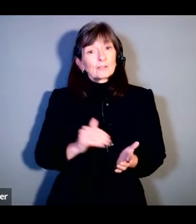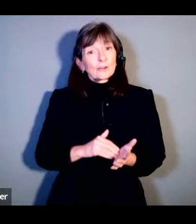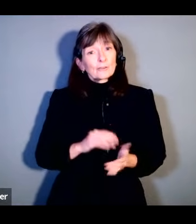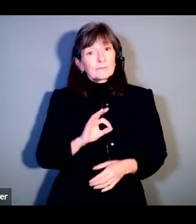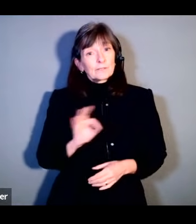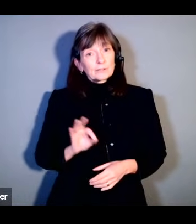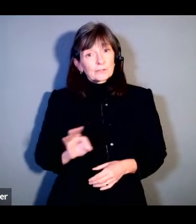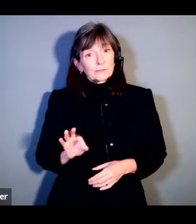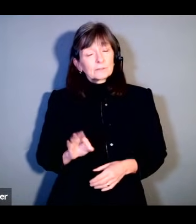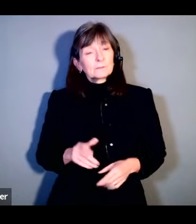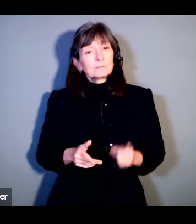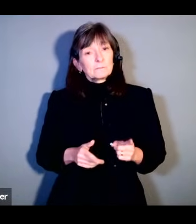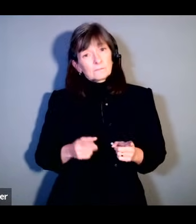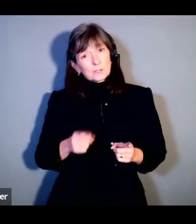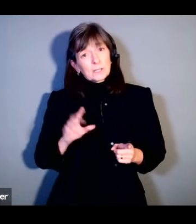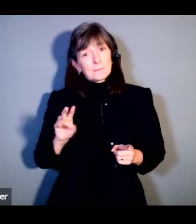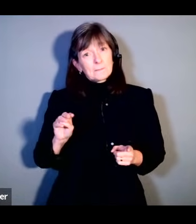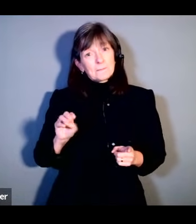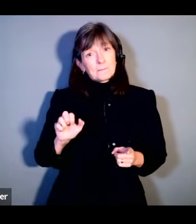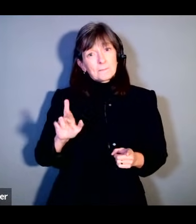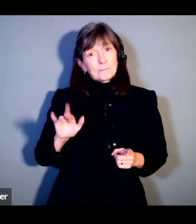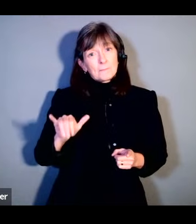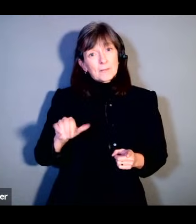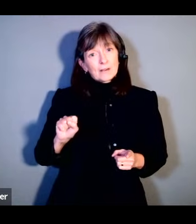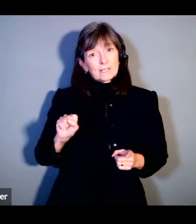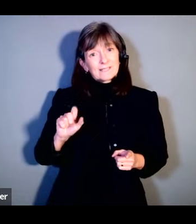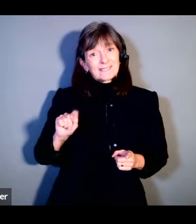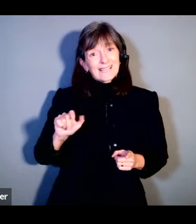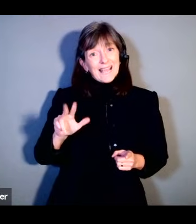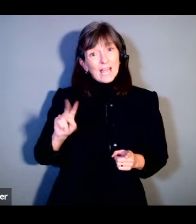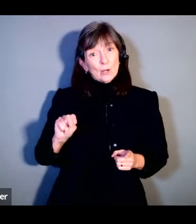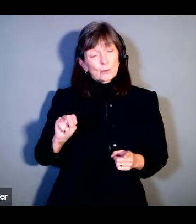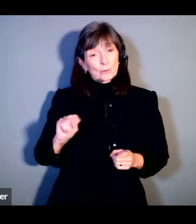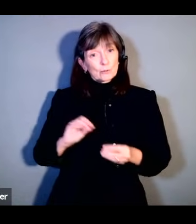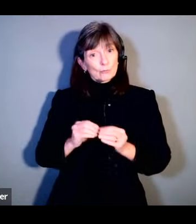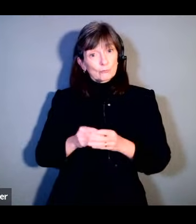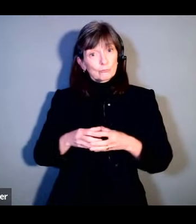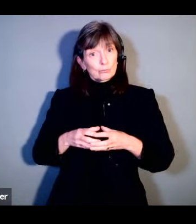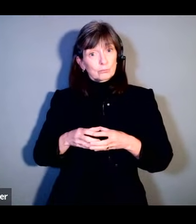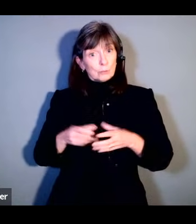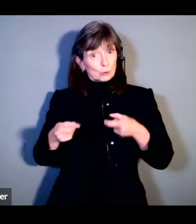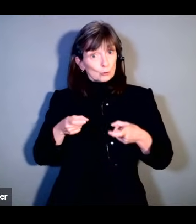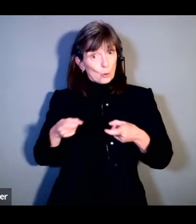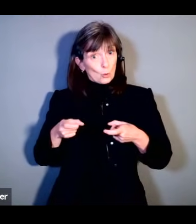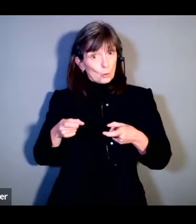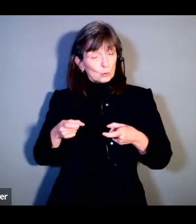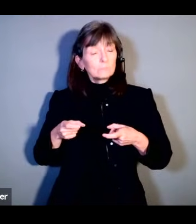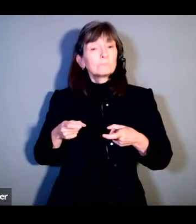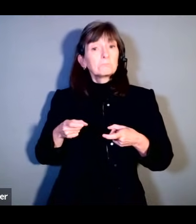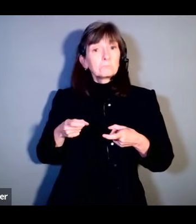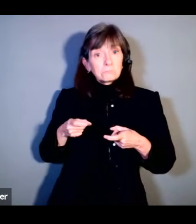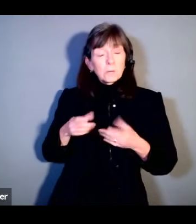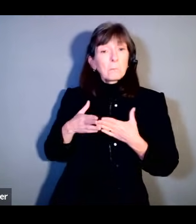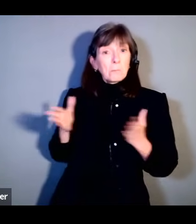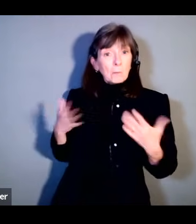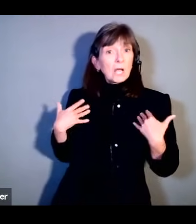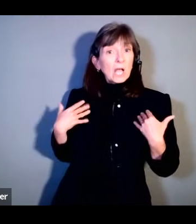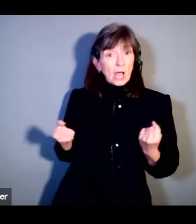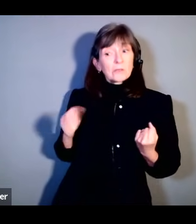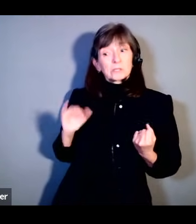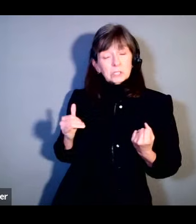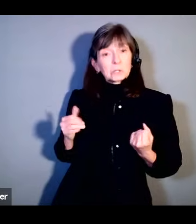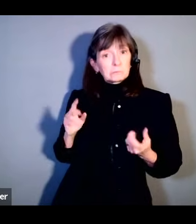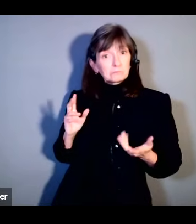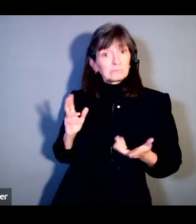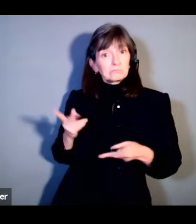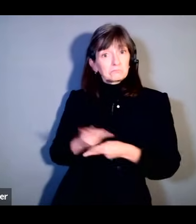say that the Marystown cluster is contained now? Certainly public health has a pretty good handle on what's